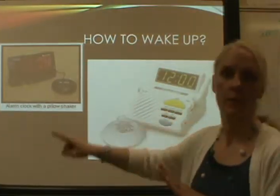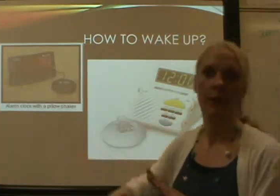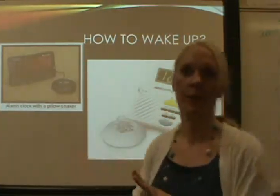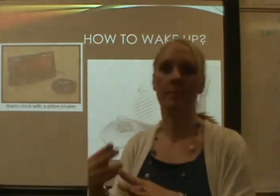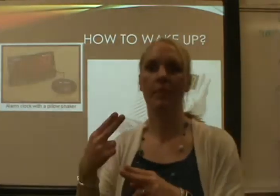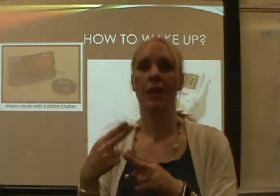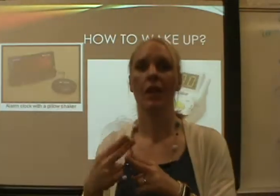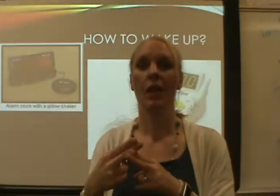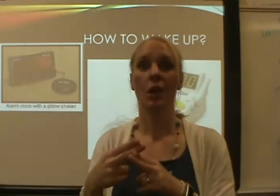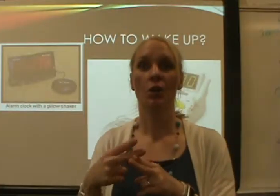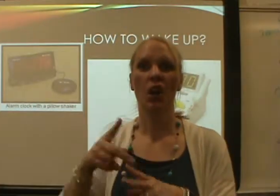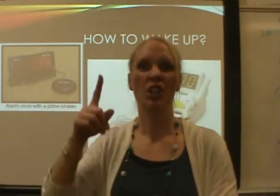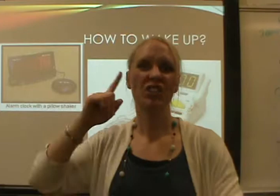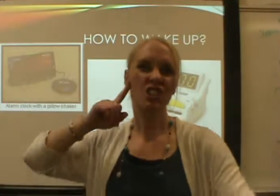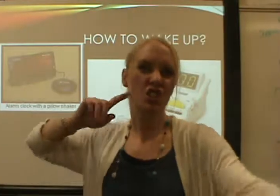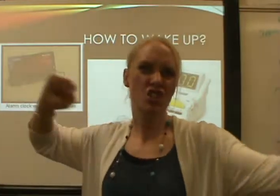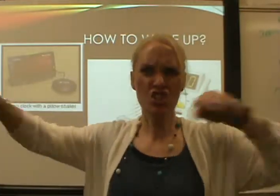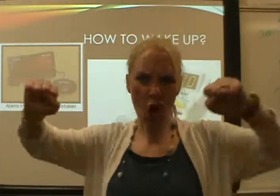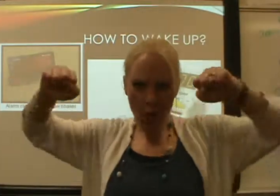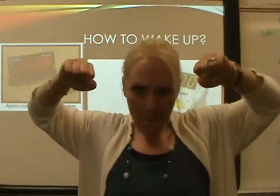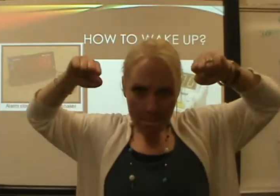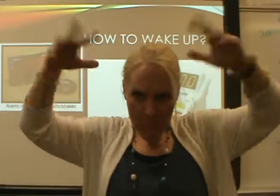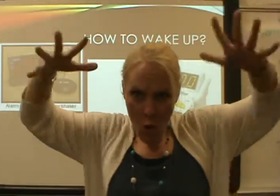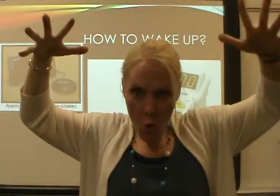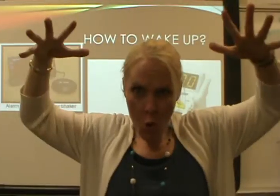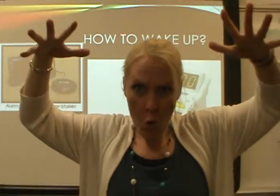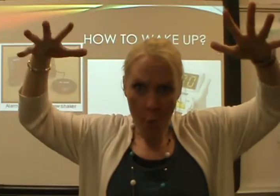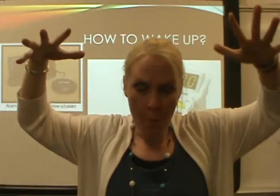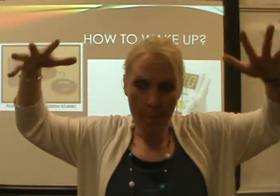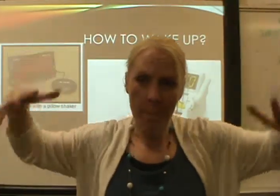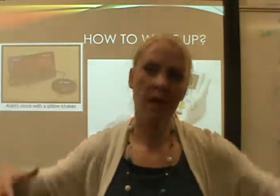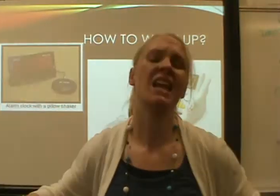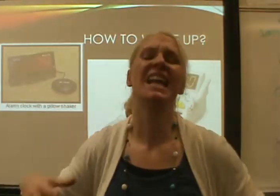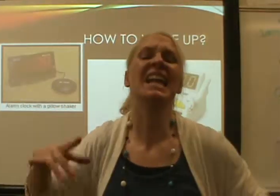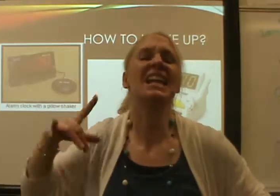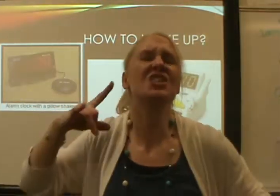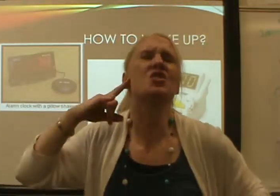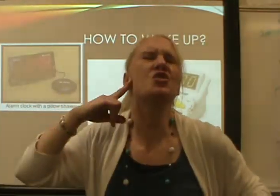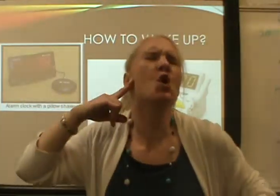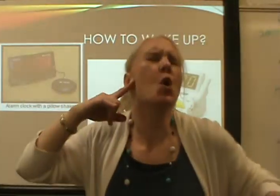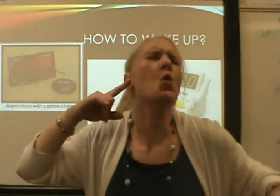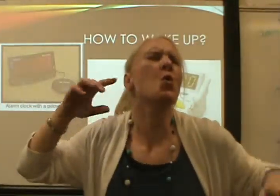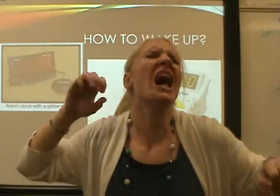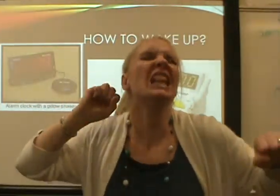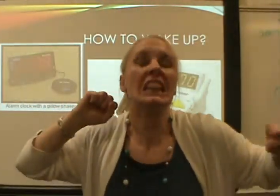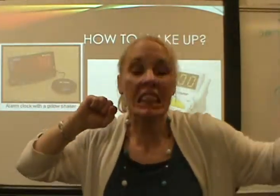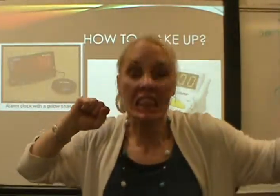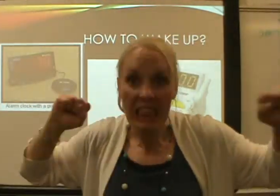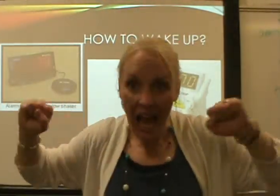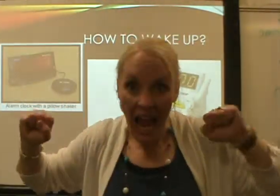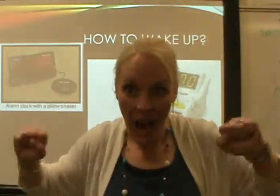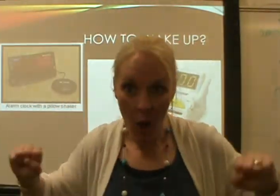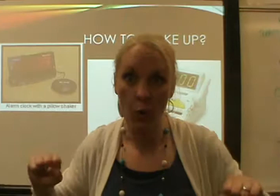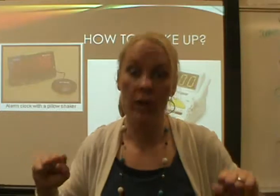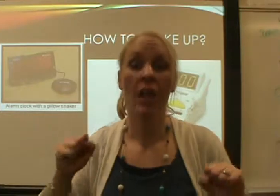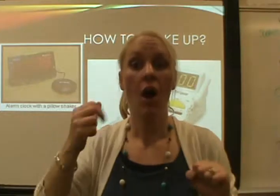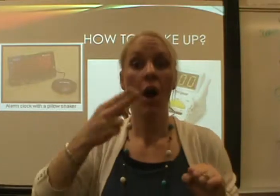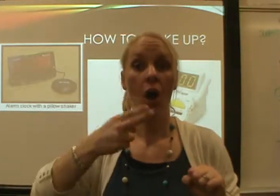right? Called the sonic boom. It is so loud. Hard